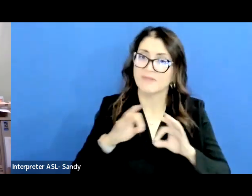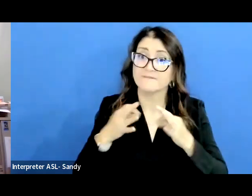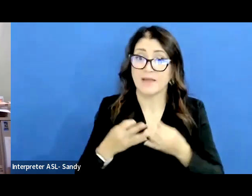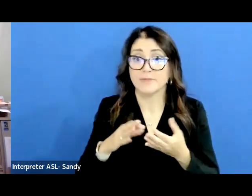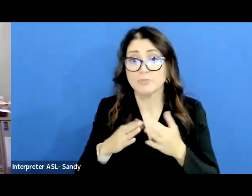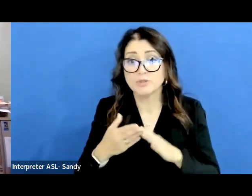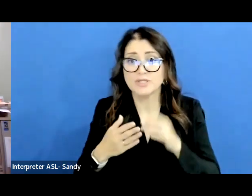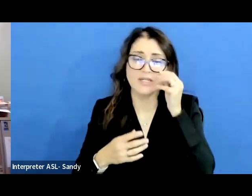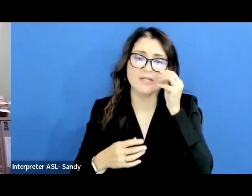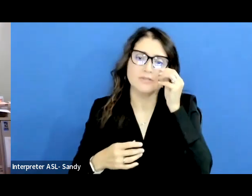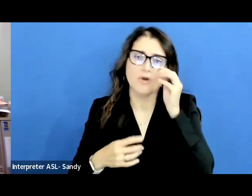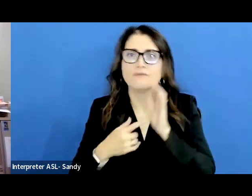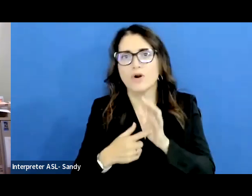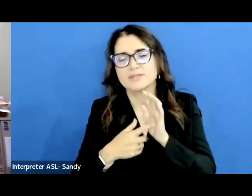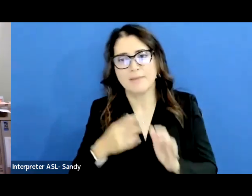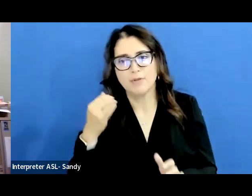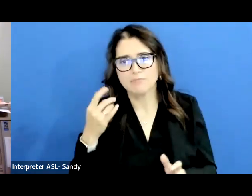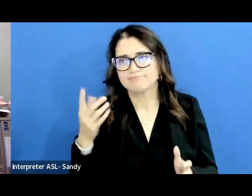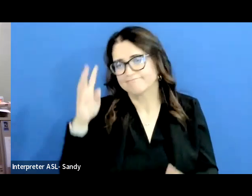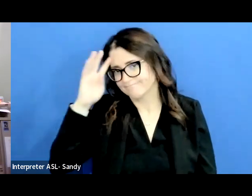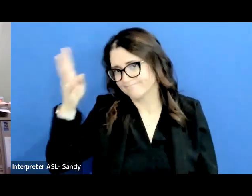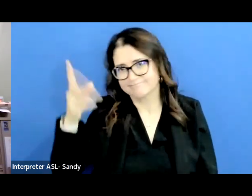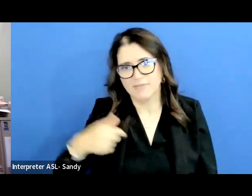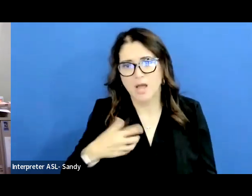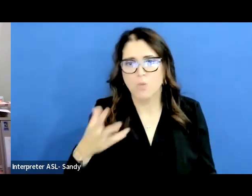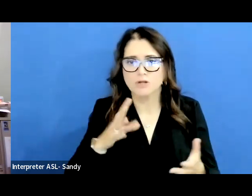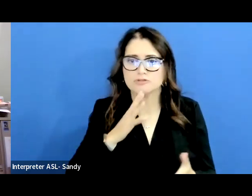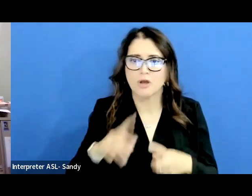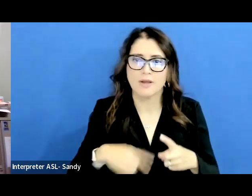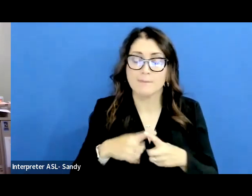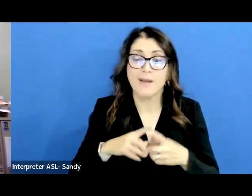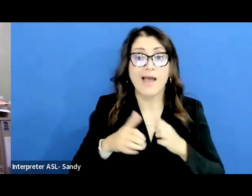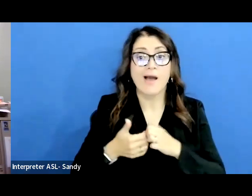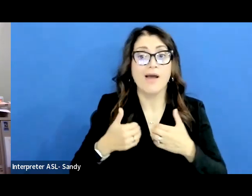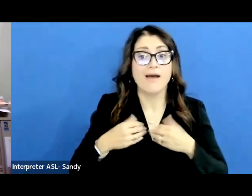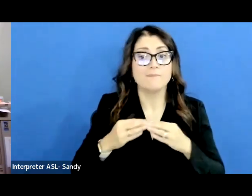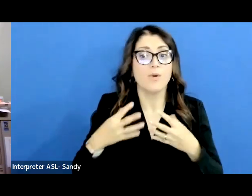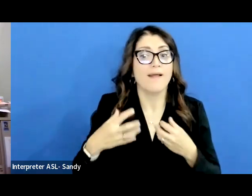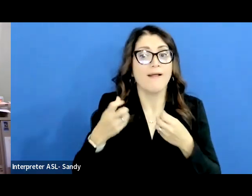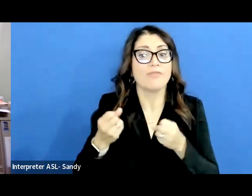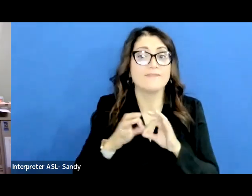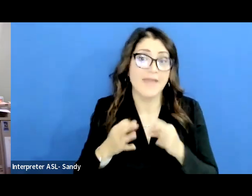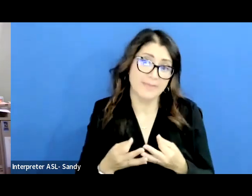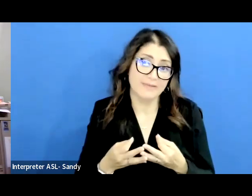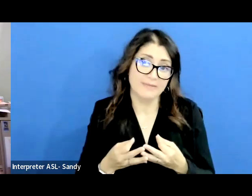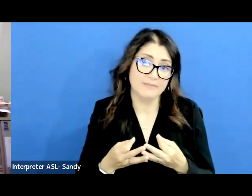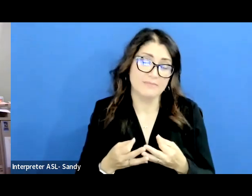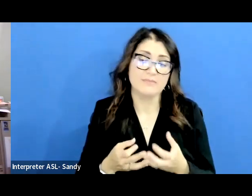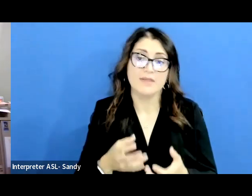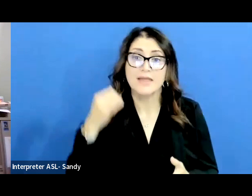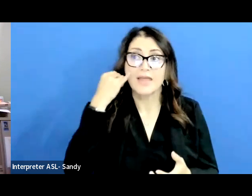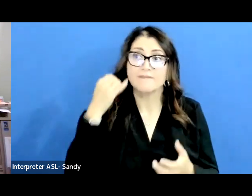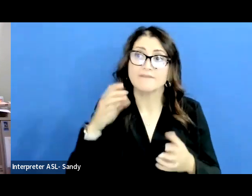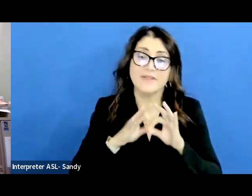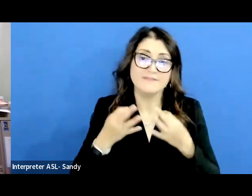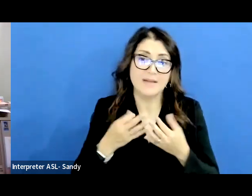let's say I want to talk about how to have a healthier family. Well, if the family has needs,